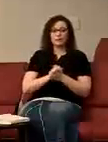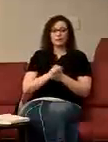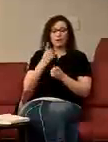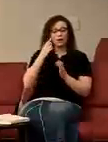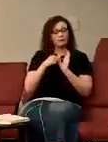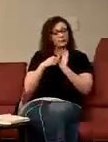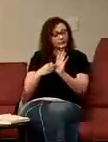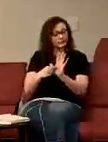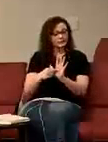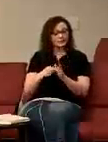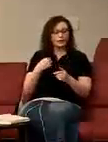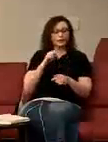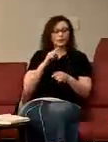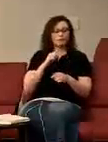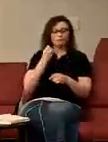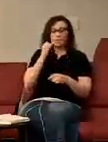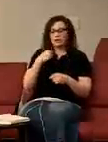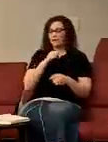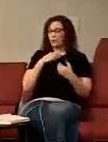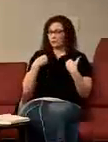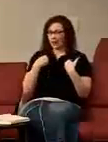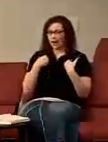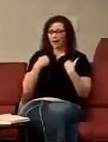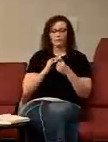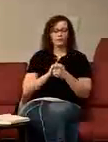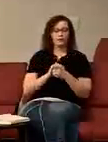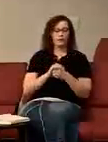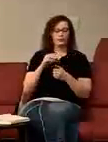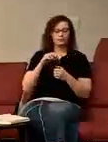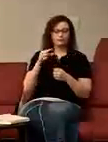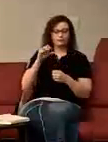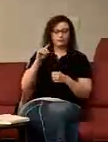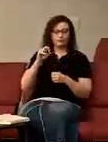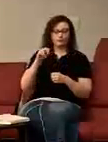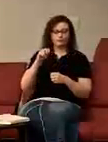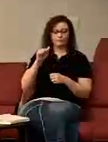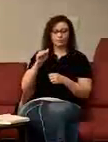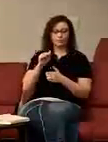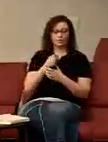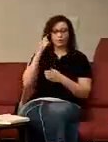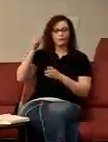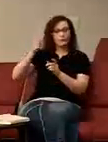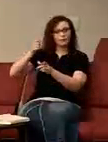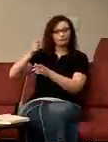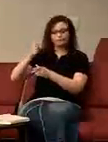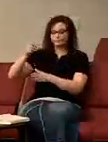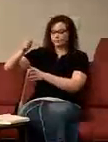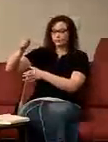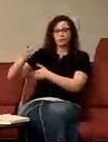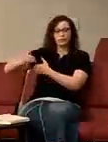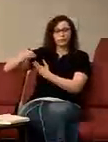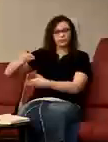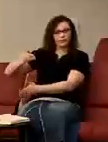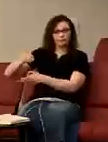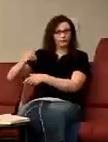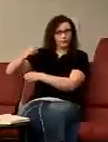feathers. Not only do I need a gene for a feather, but I need genes for feathers in the right places, and I need genes to tell me how big each one's